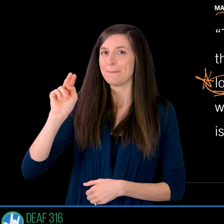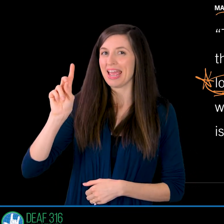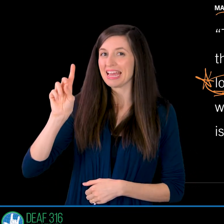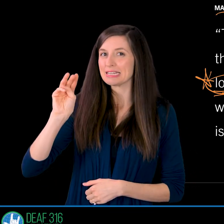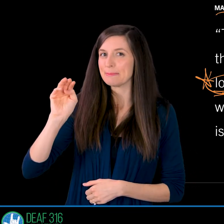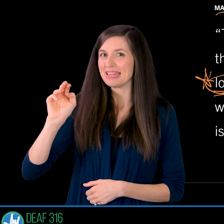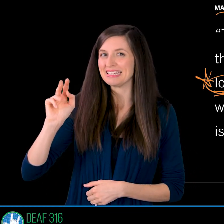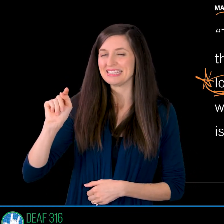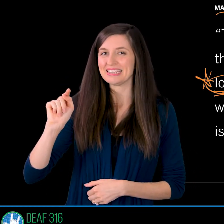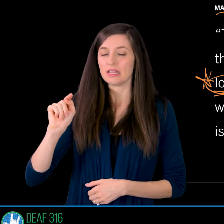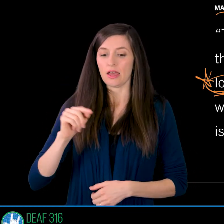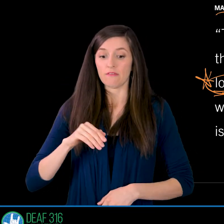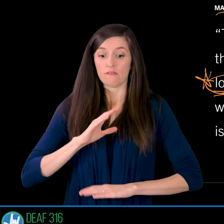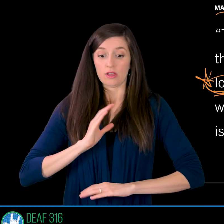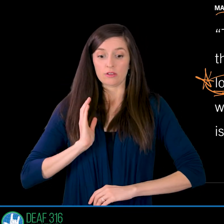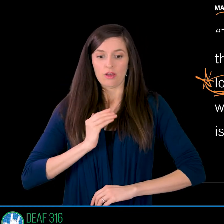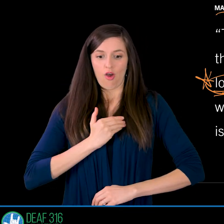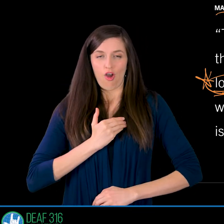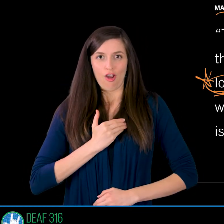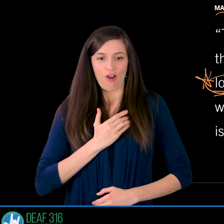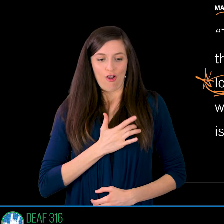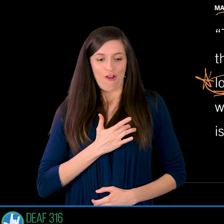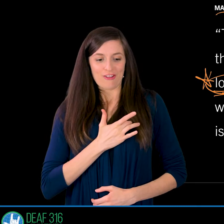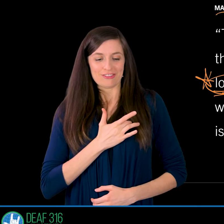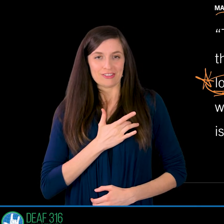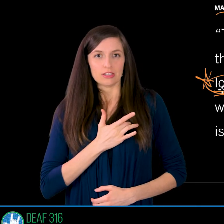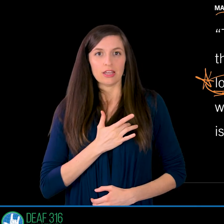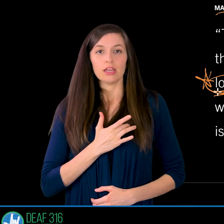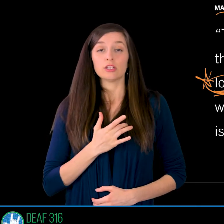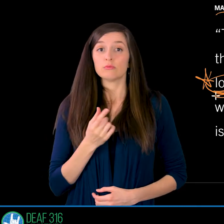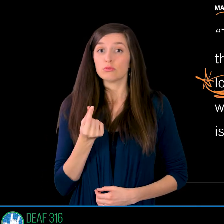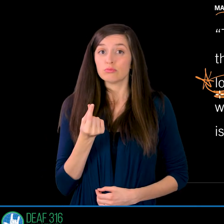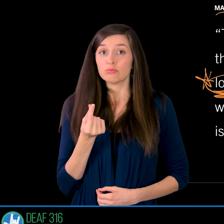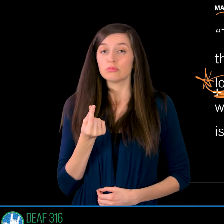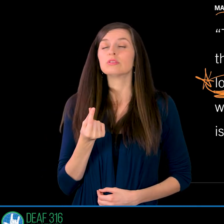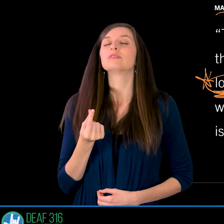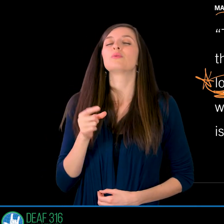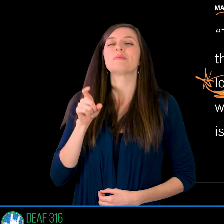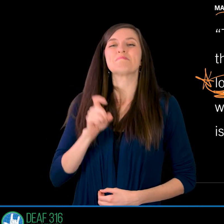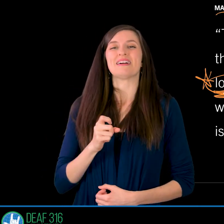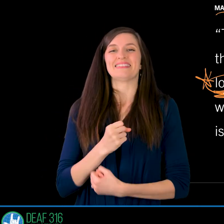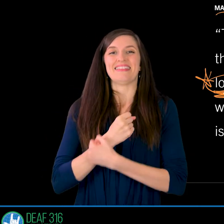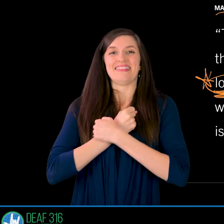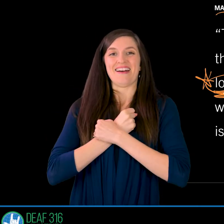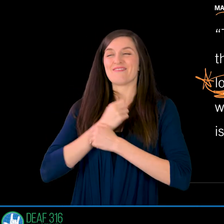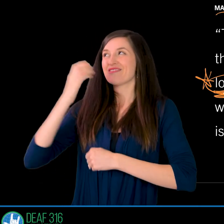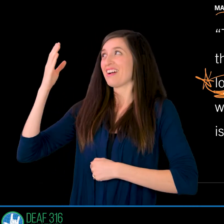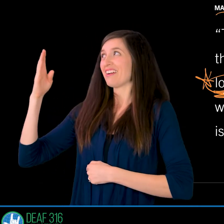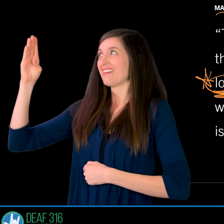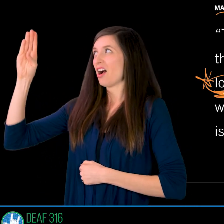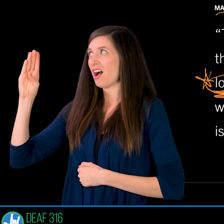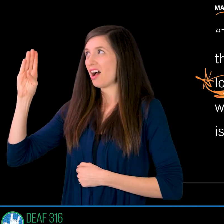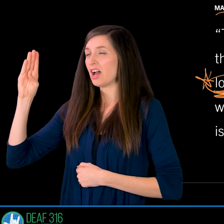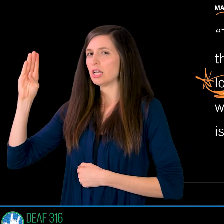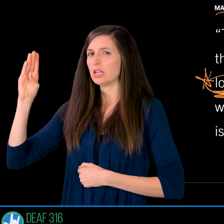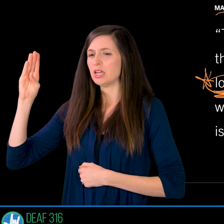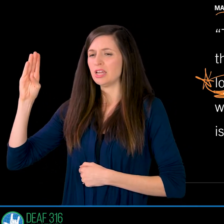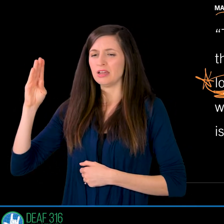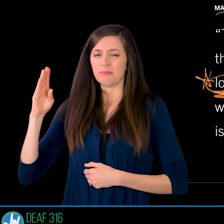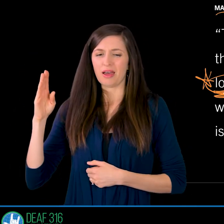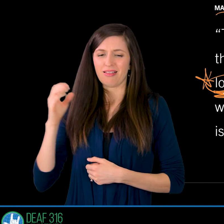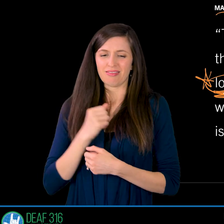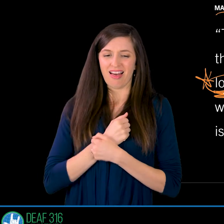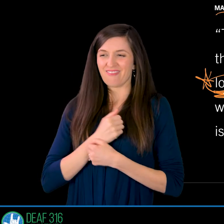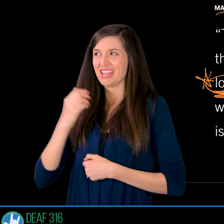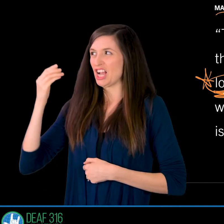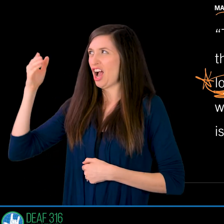our reason for being is that we love God. But in order to connect that with the